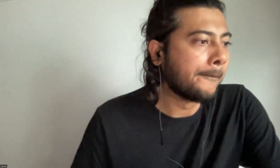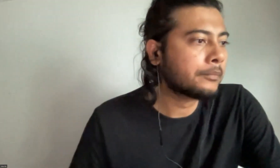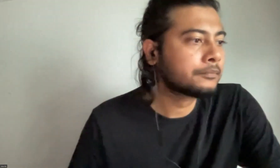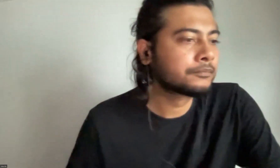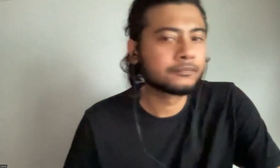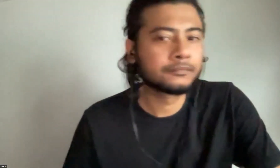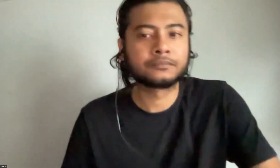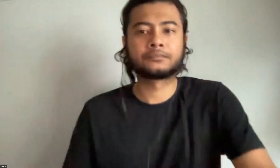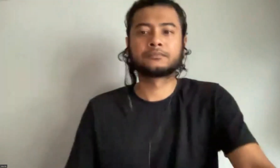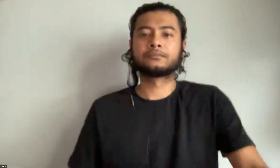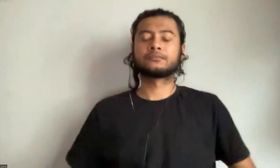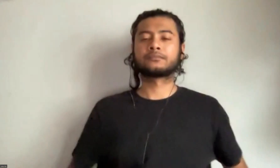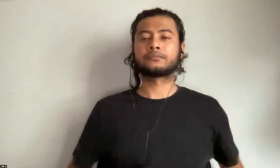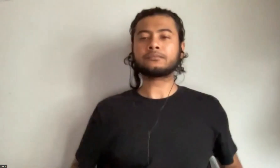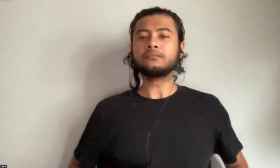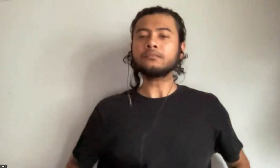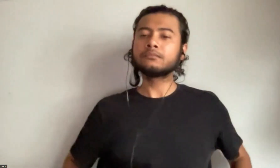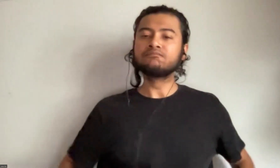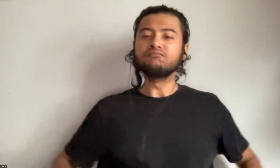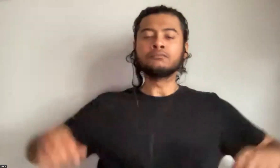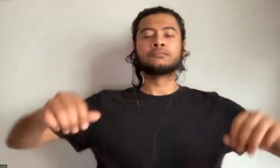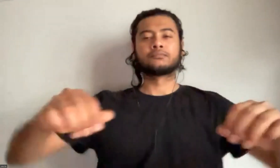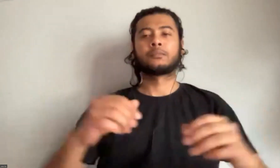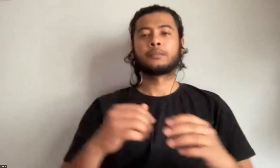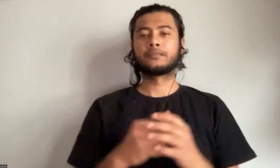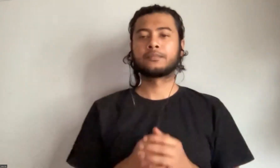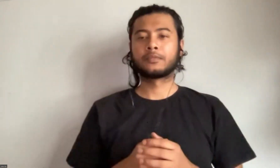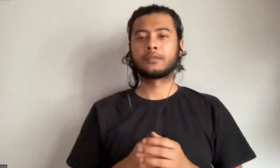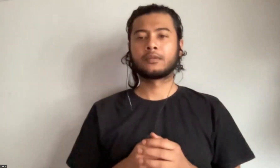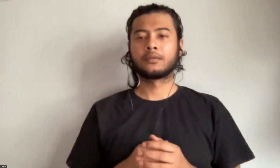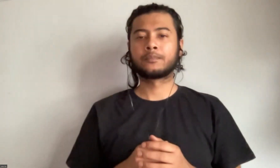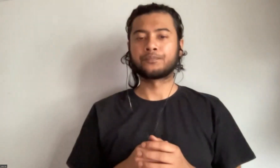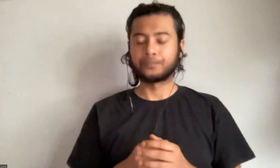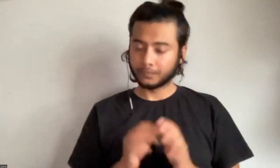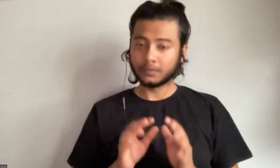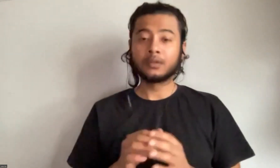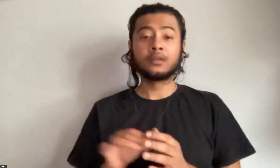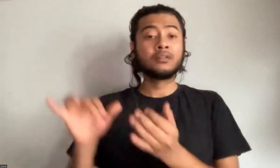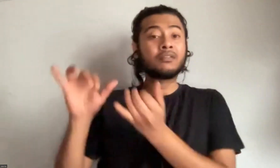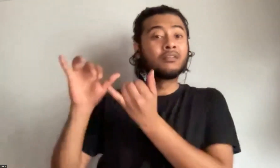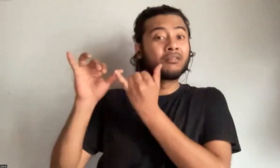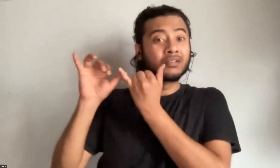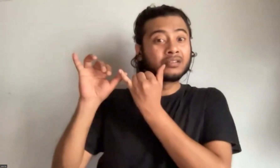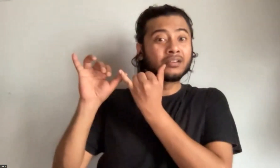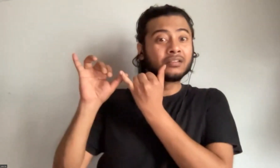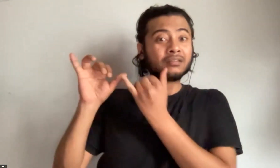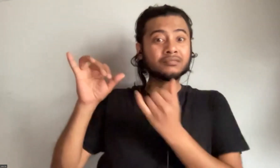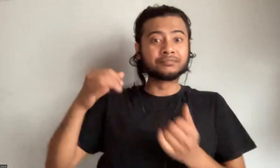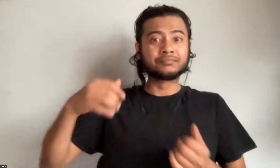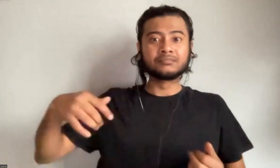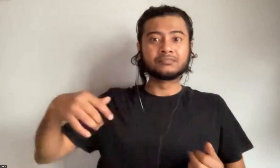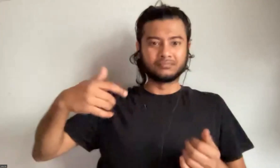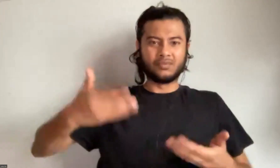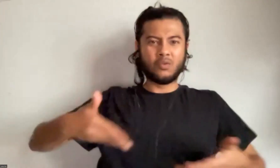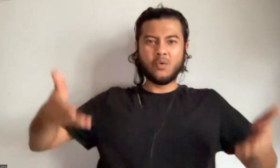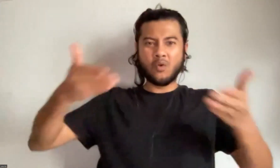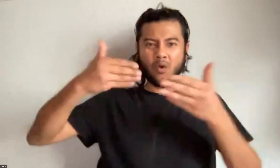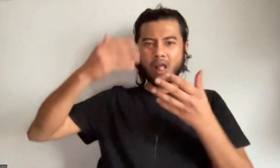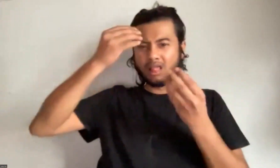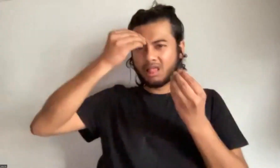So what is the reason that why we are forgetting Krishna? We have understood that because we get attracted to this material world and we forget